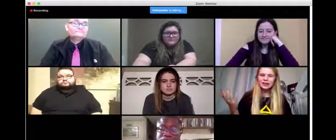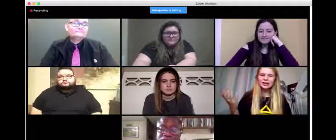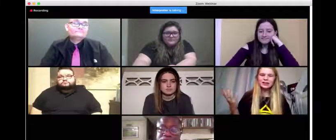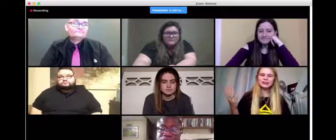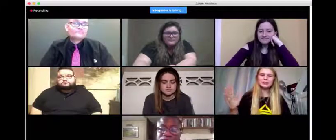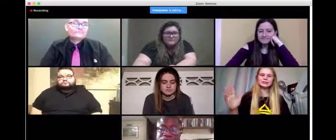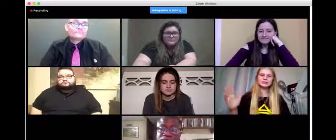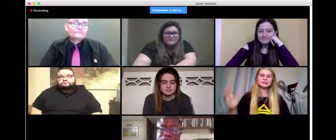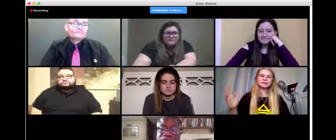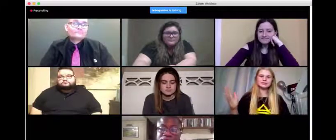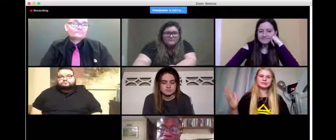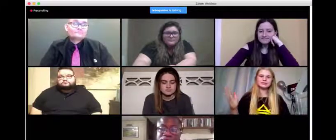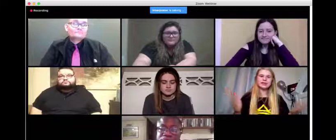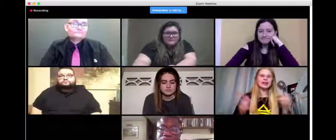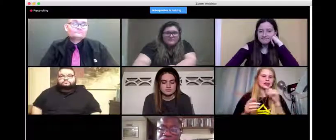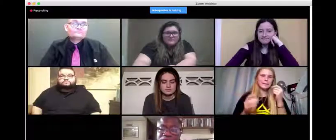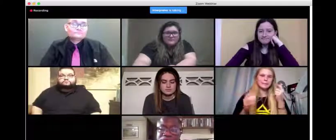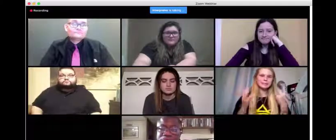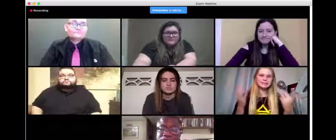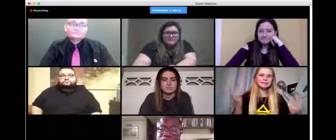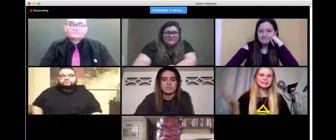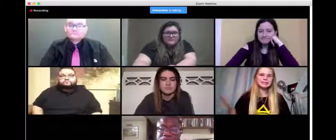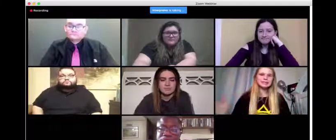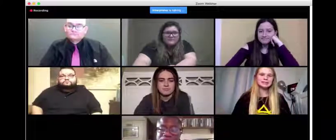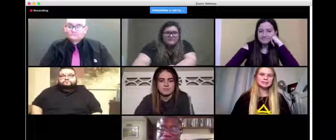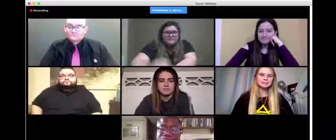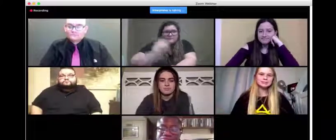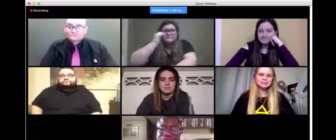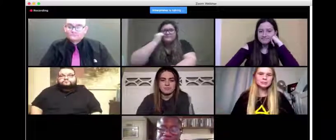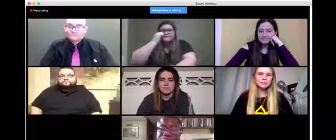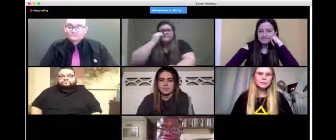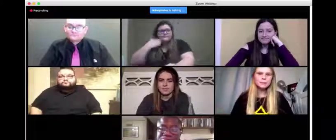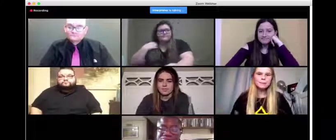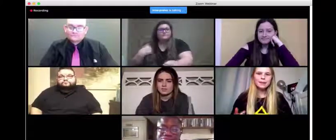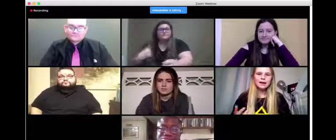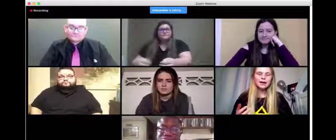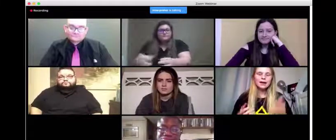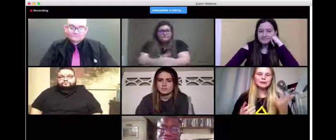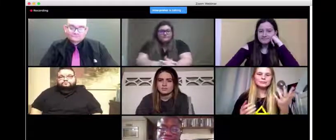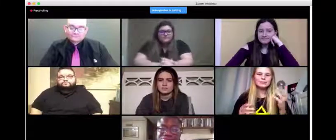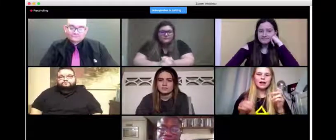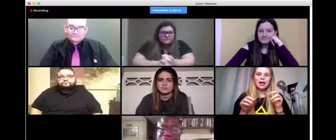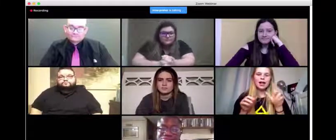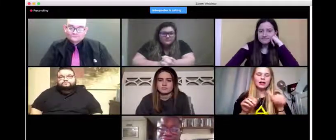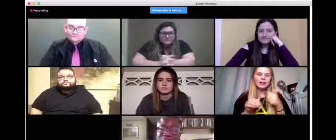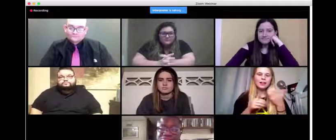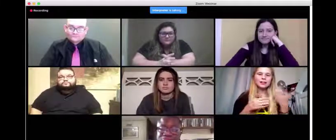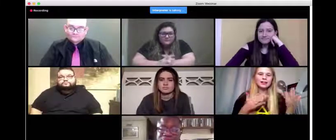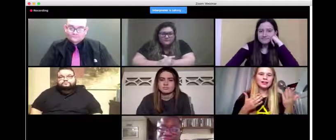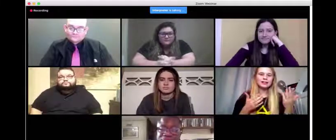make sense that they're asking that. And that's hypocritical. And I feel that some people also think